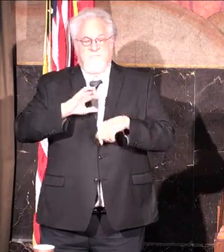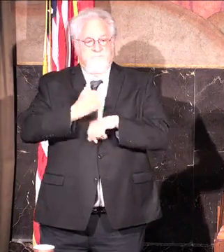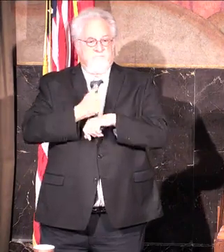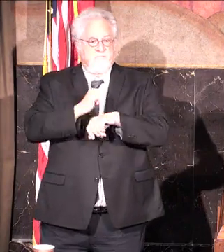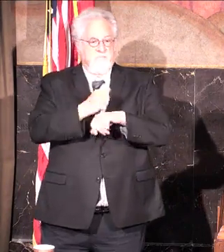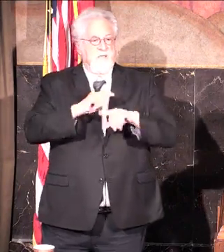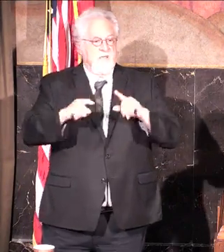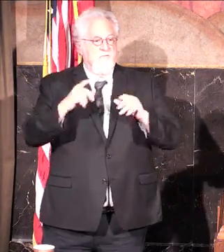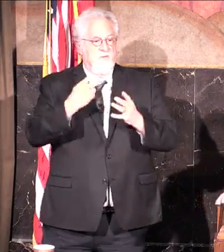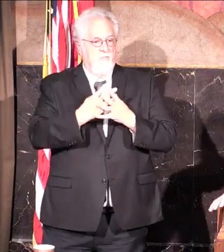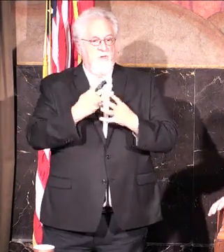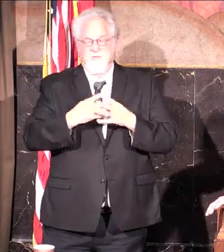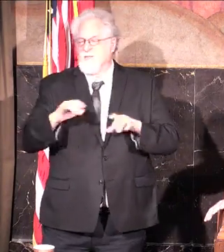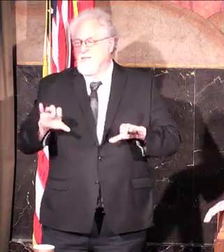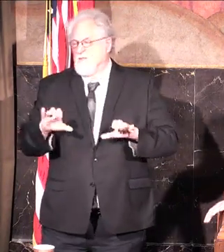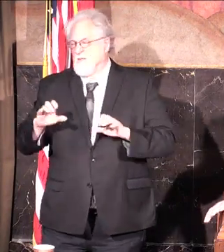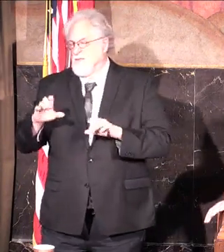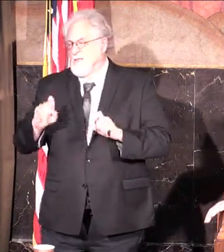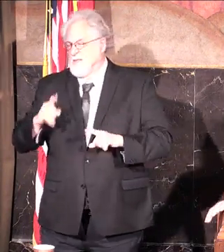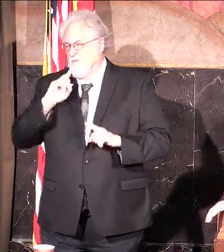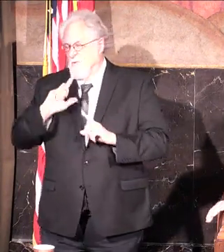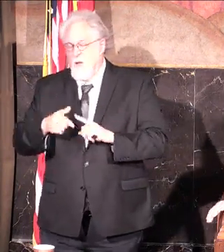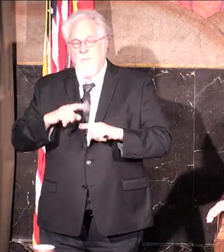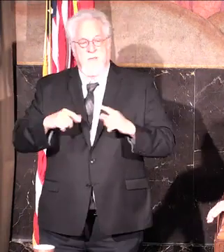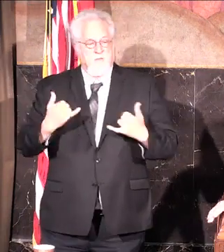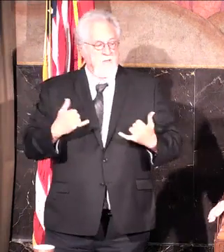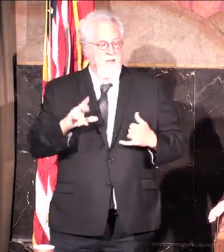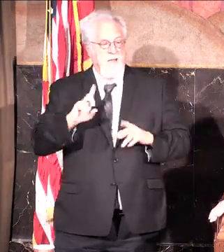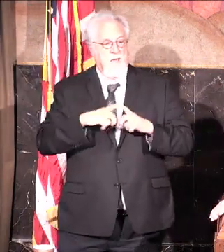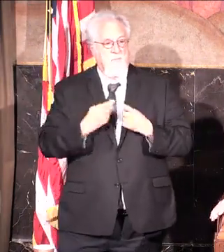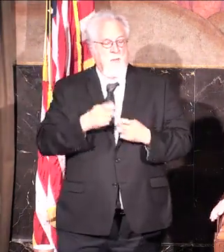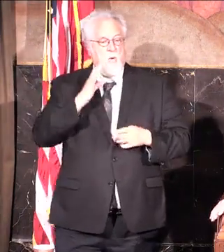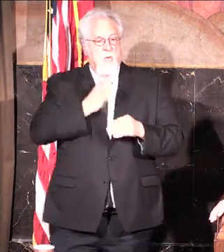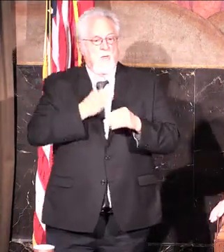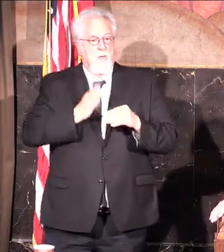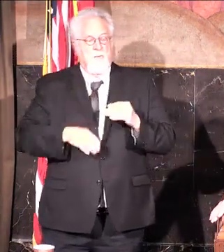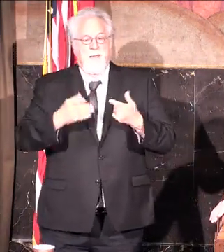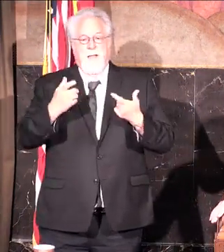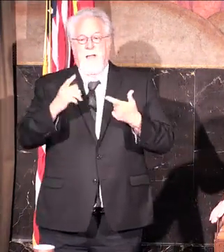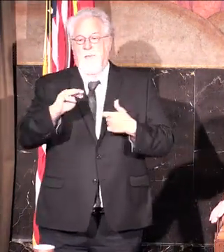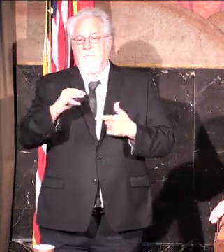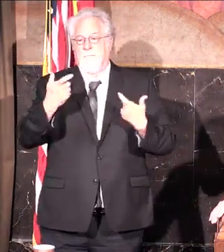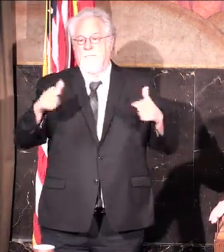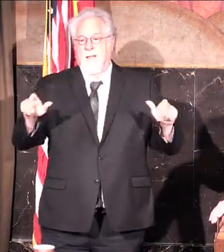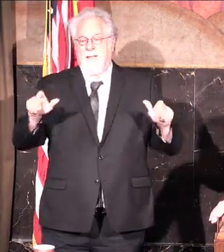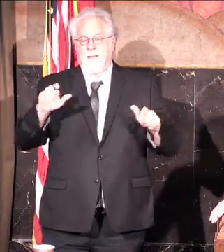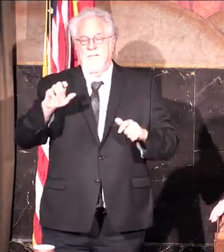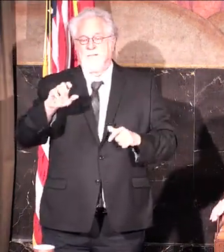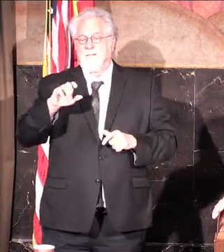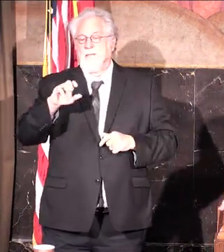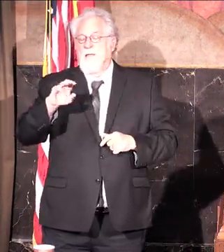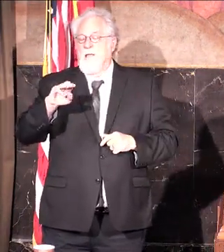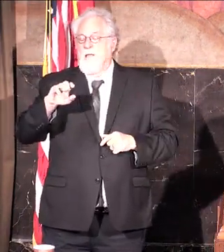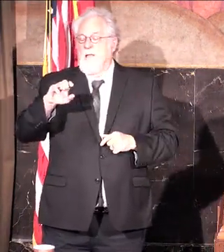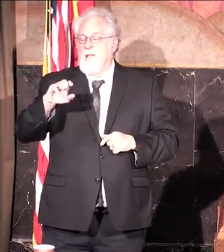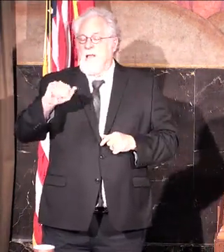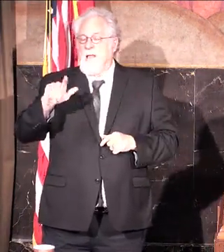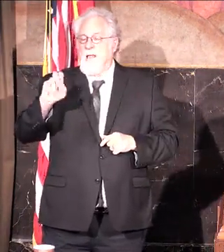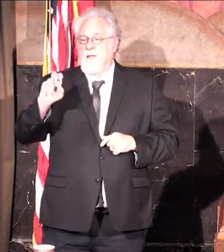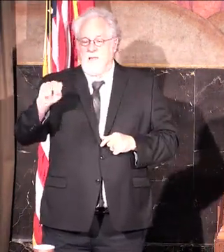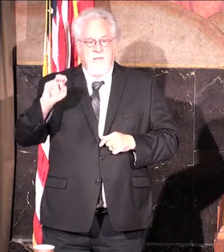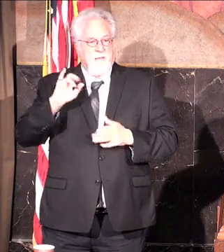doing testing for a while. Today, the department will complete its mass testing at Allen Correctional Center, which includes the